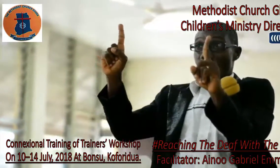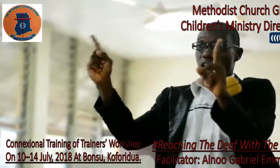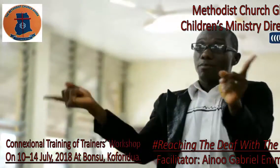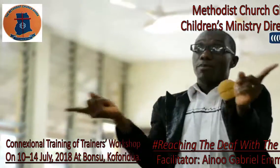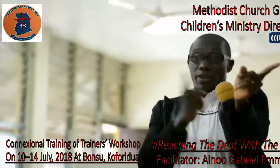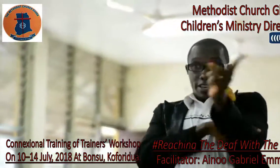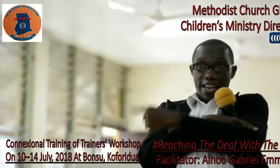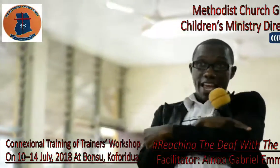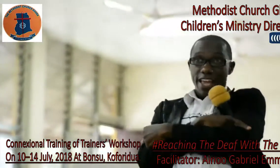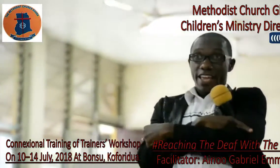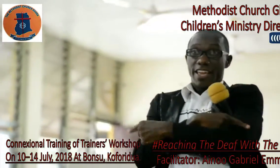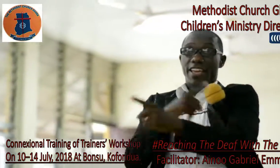handshake.